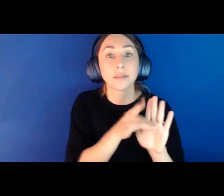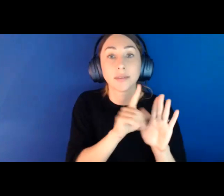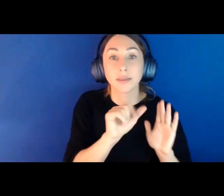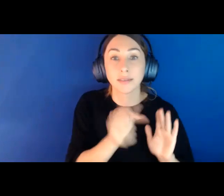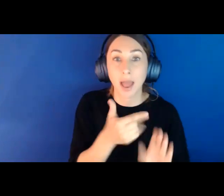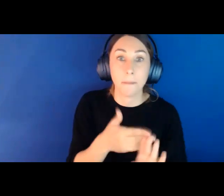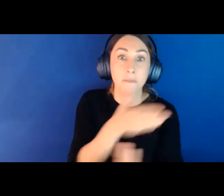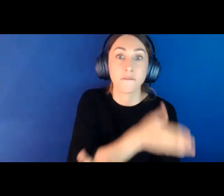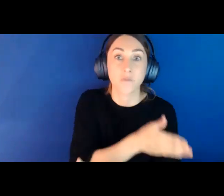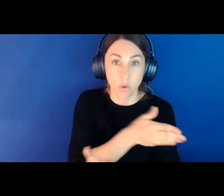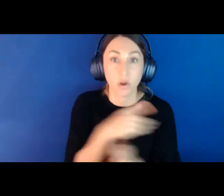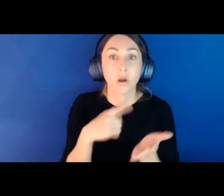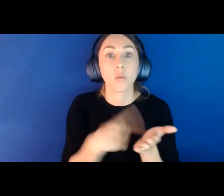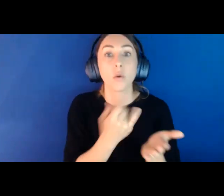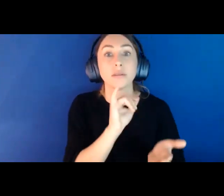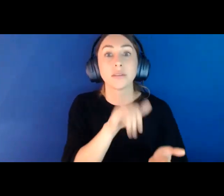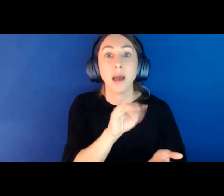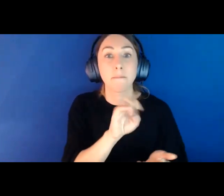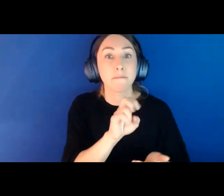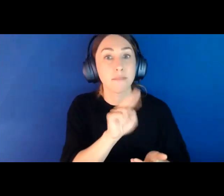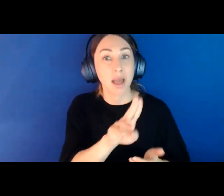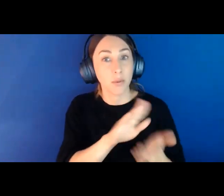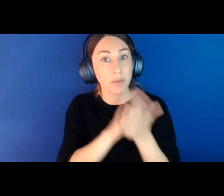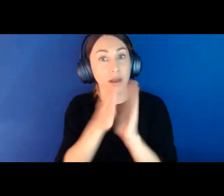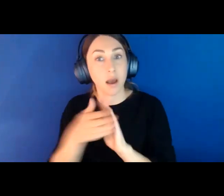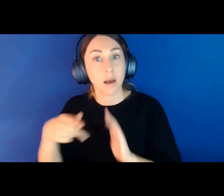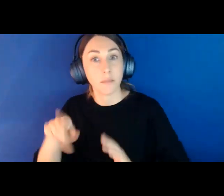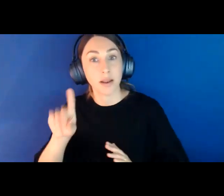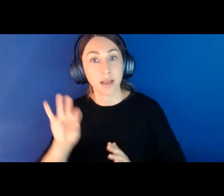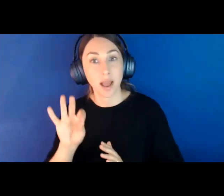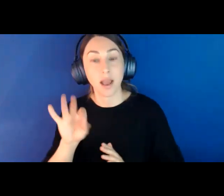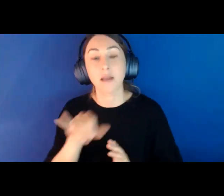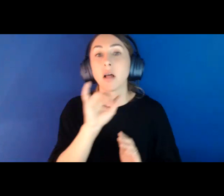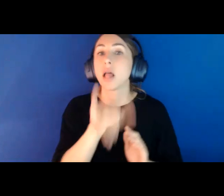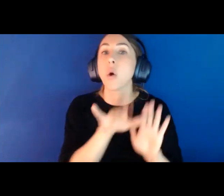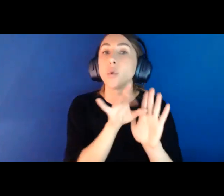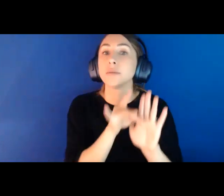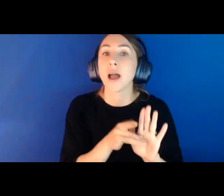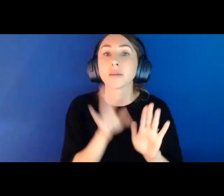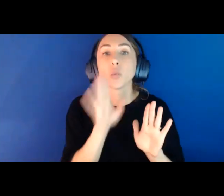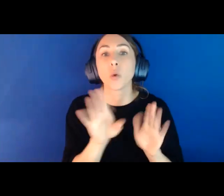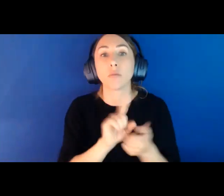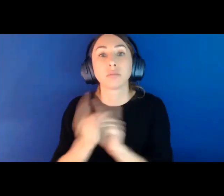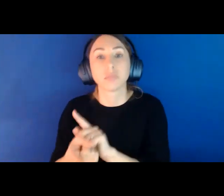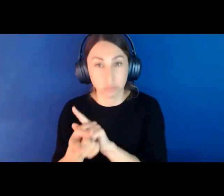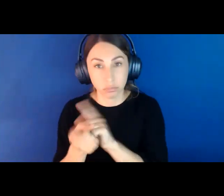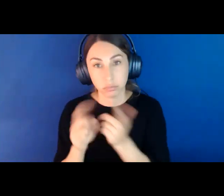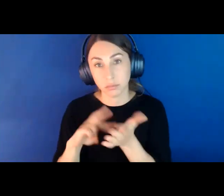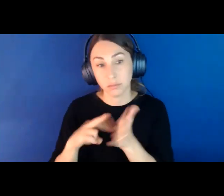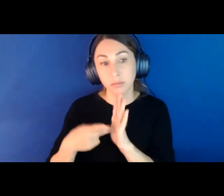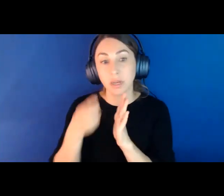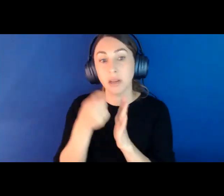convert this menu into a PDF, the tags will transport. So you will already have